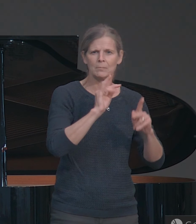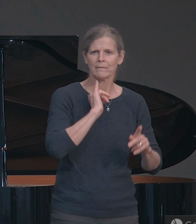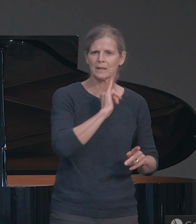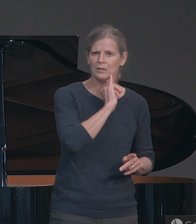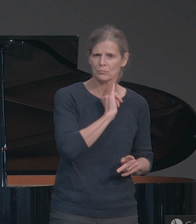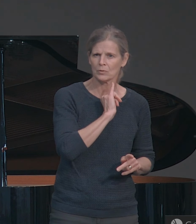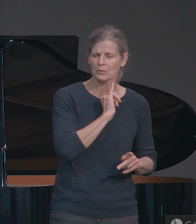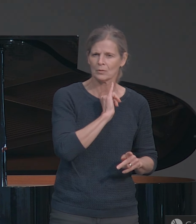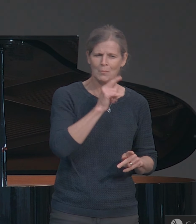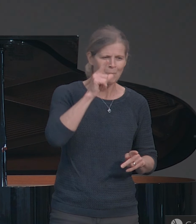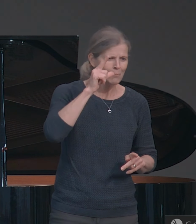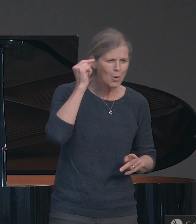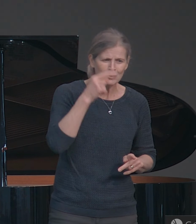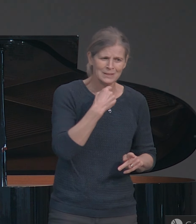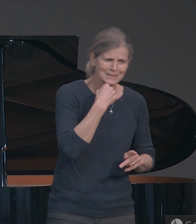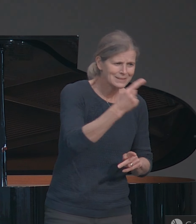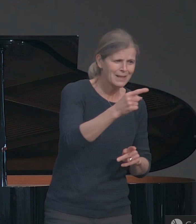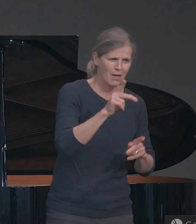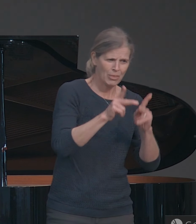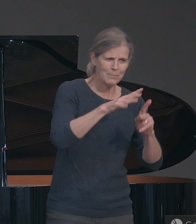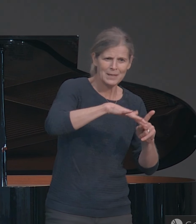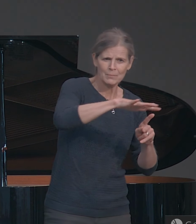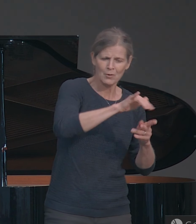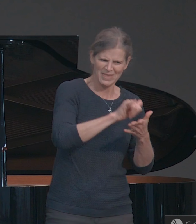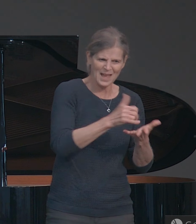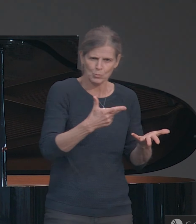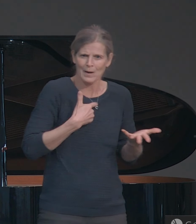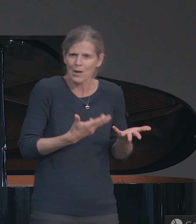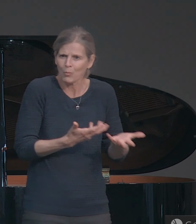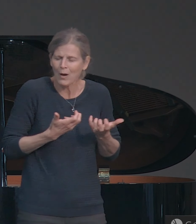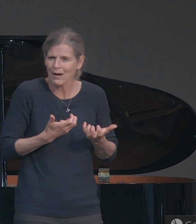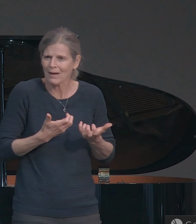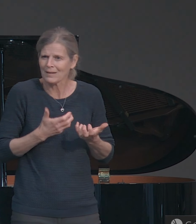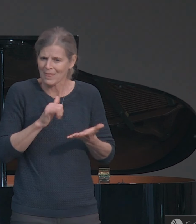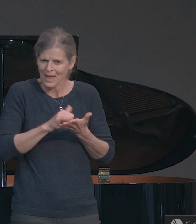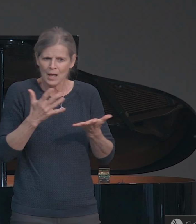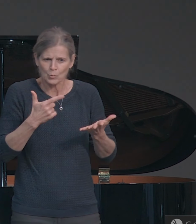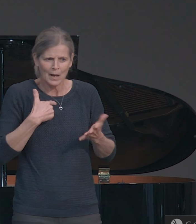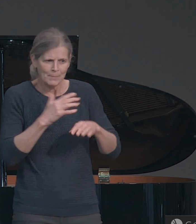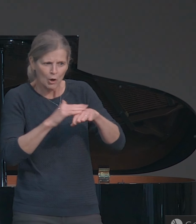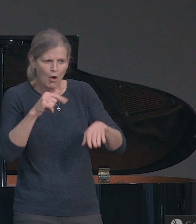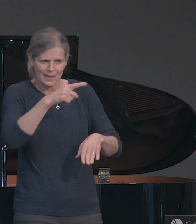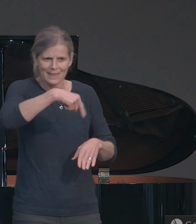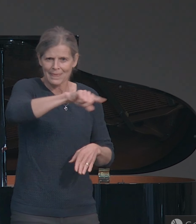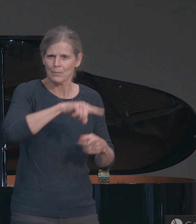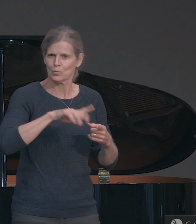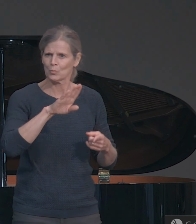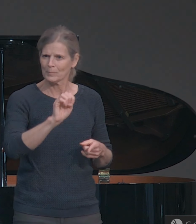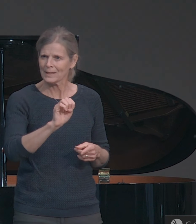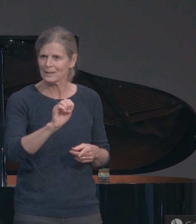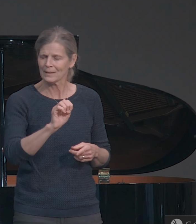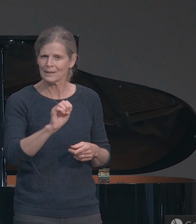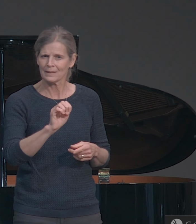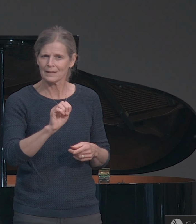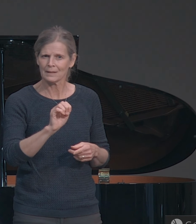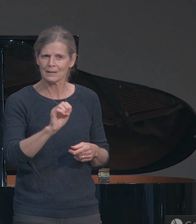Moses. Tell them this is what I want for them. This is who I'm calling them to be."